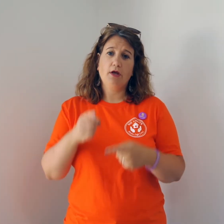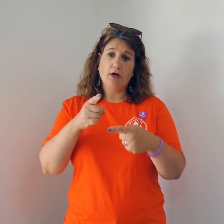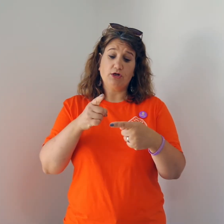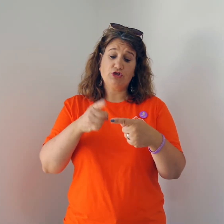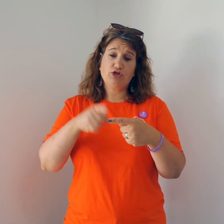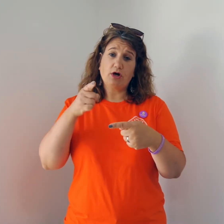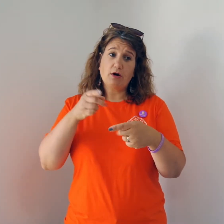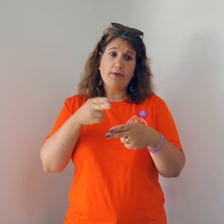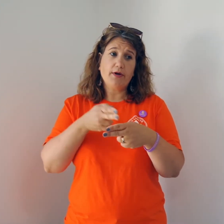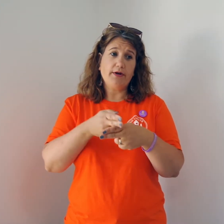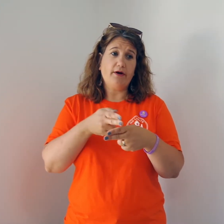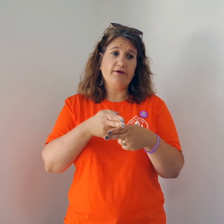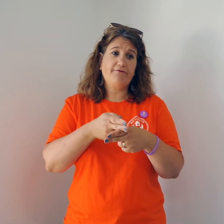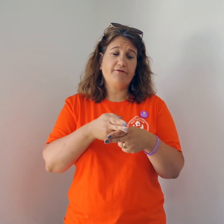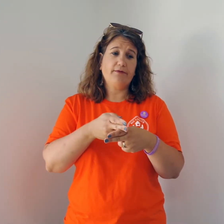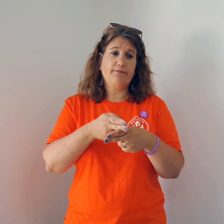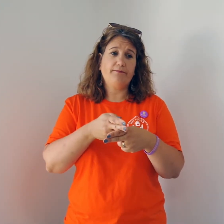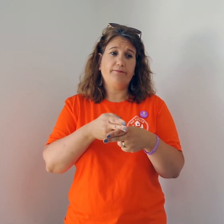a sharp knife,